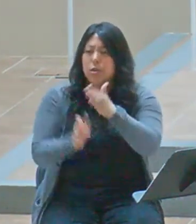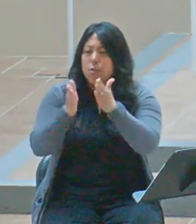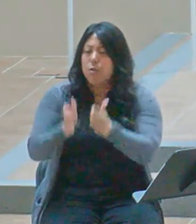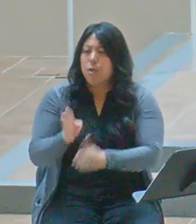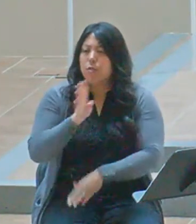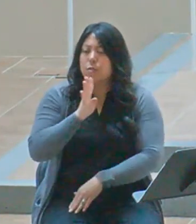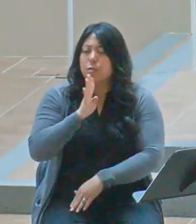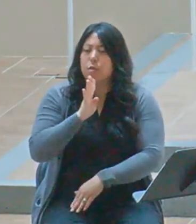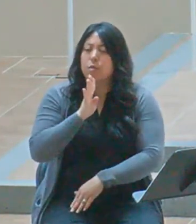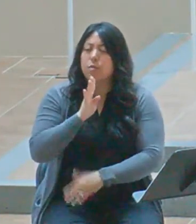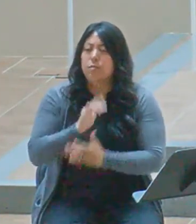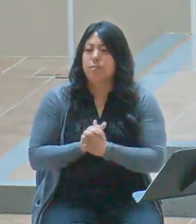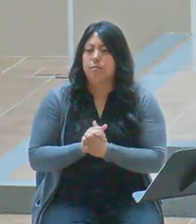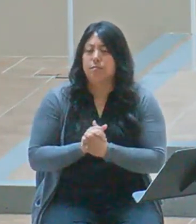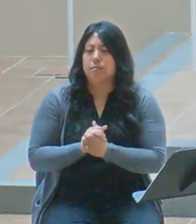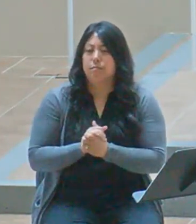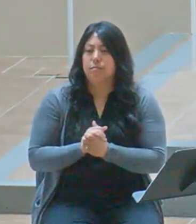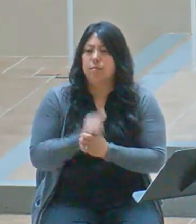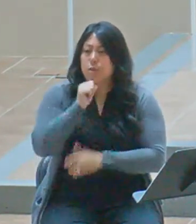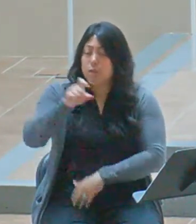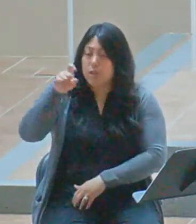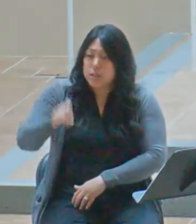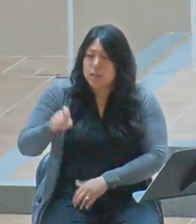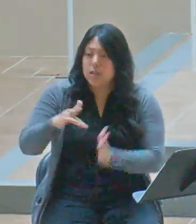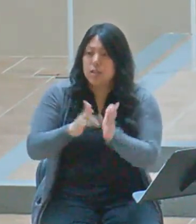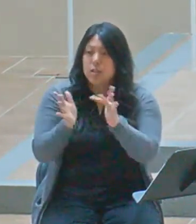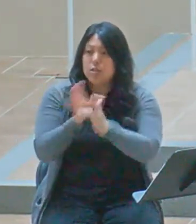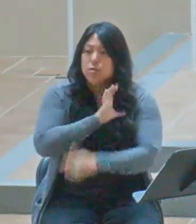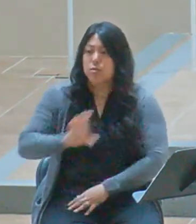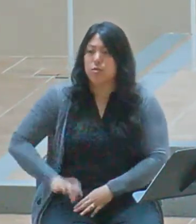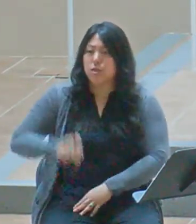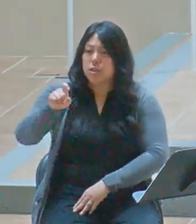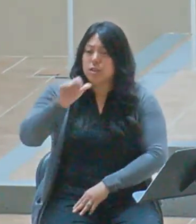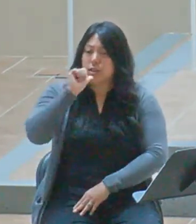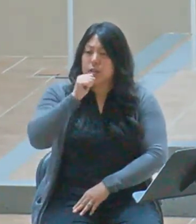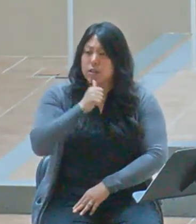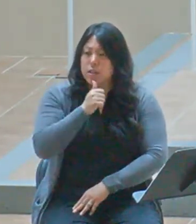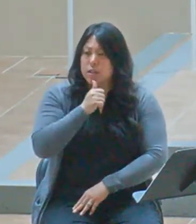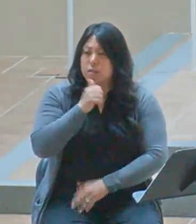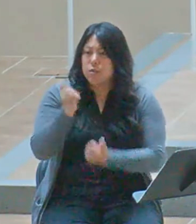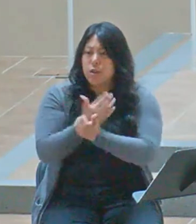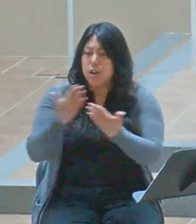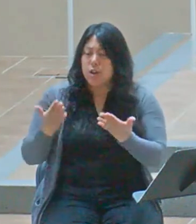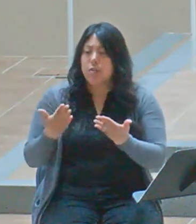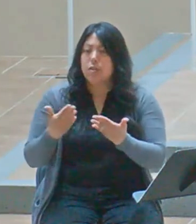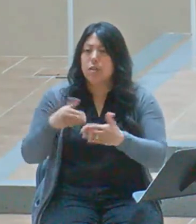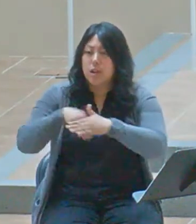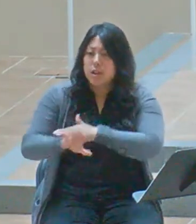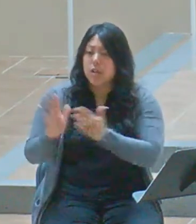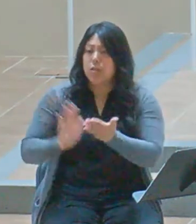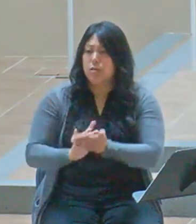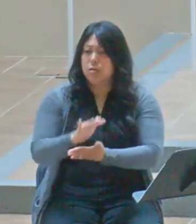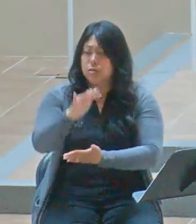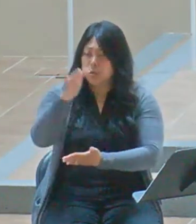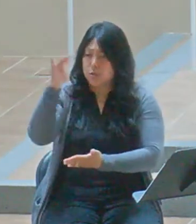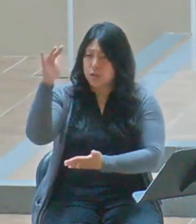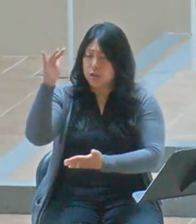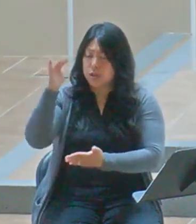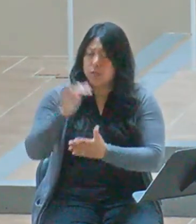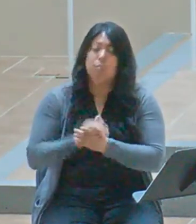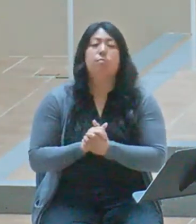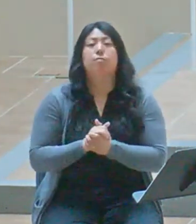spoke. Was it not necessary that the Christ should suffer these things and enter into his glory?'